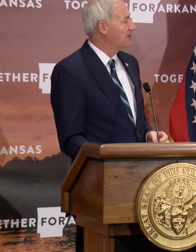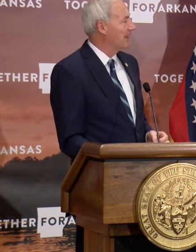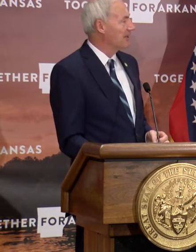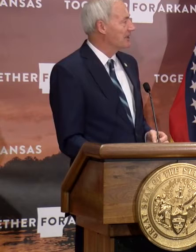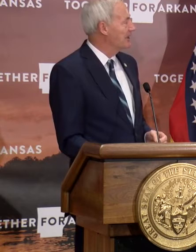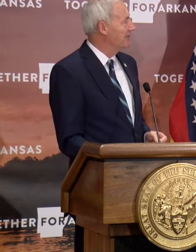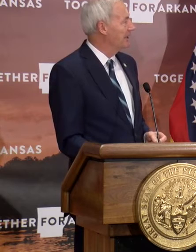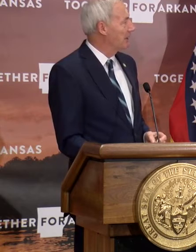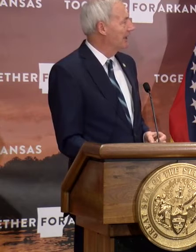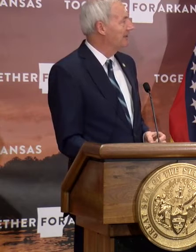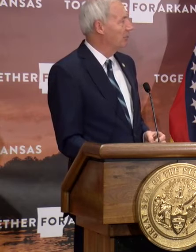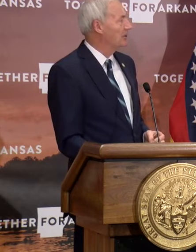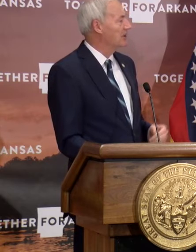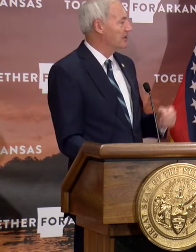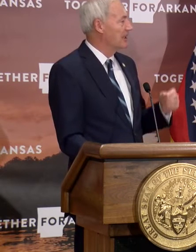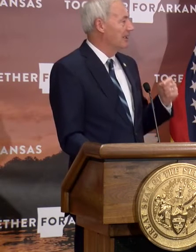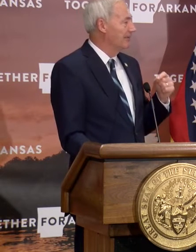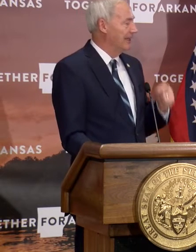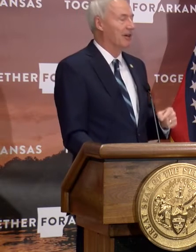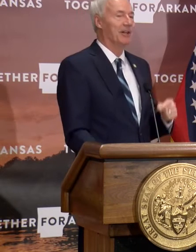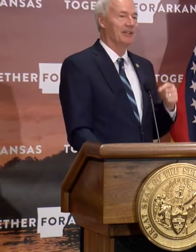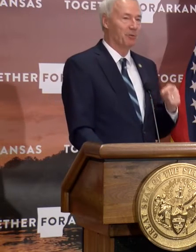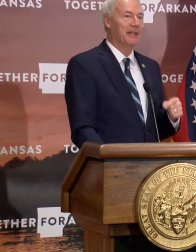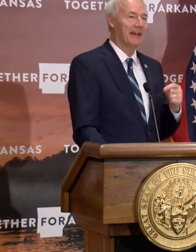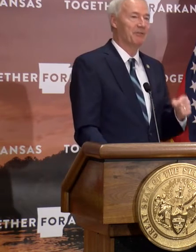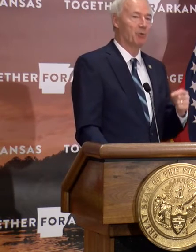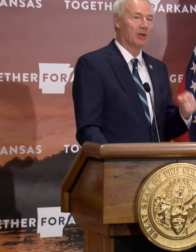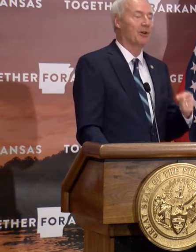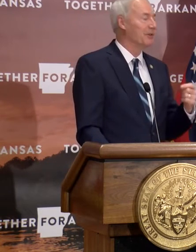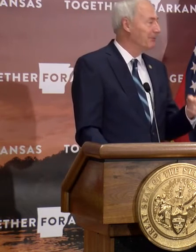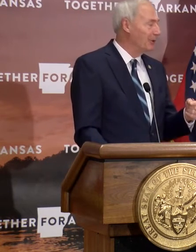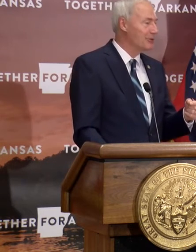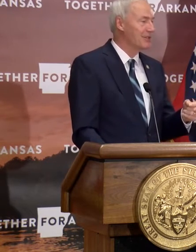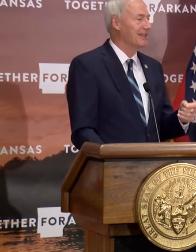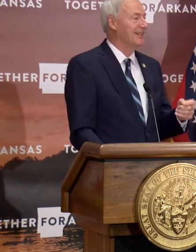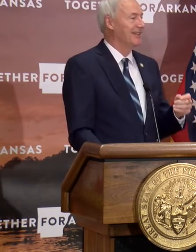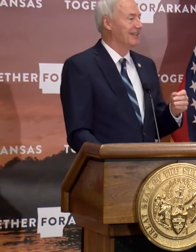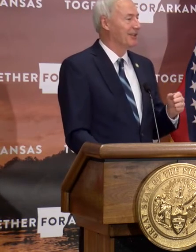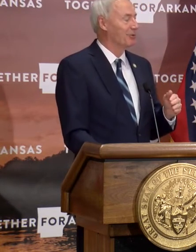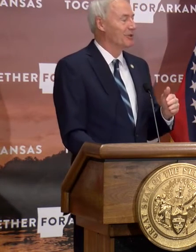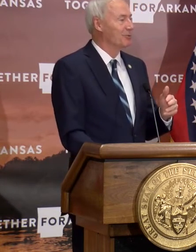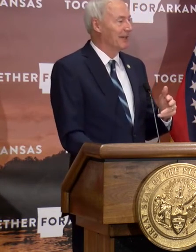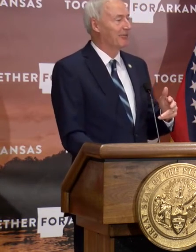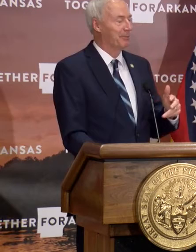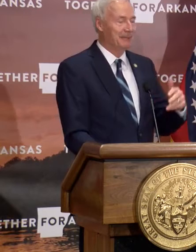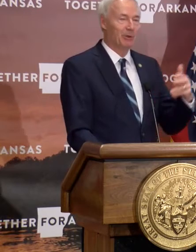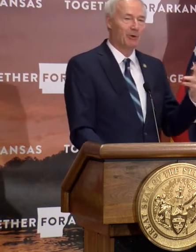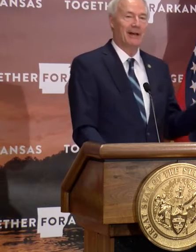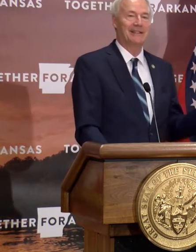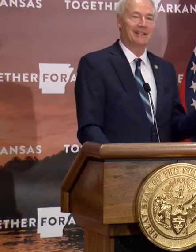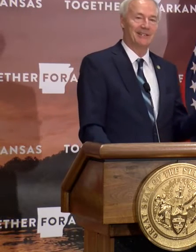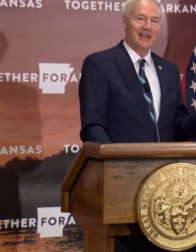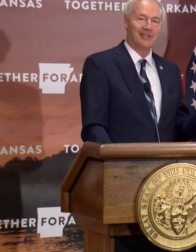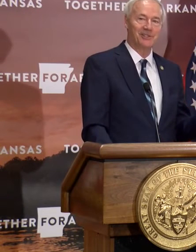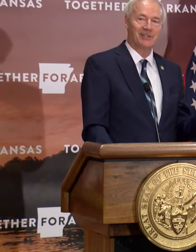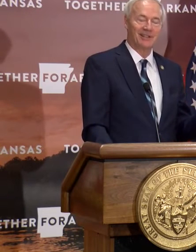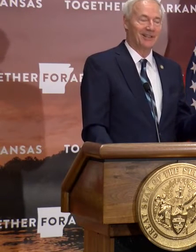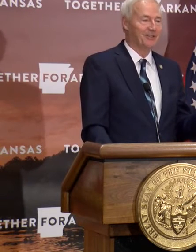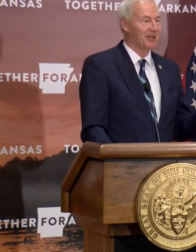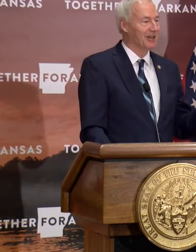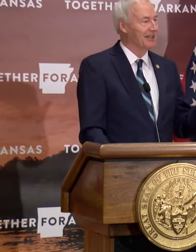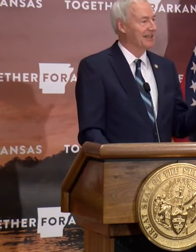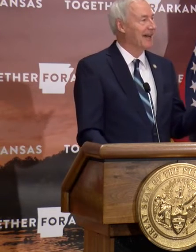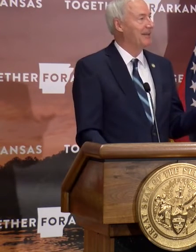this is the positivity rate, which is the area that we have to work on the most. In other words, whenever people go out and get a